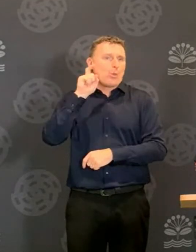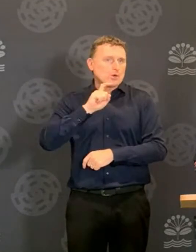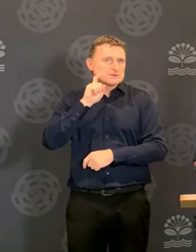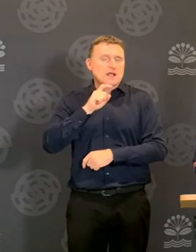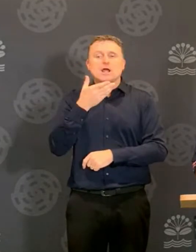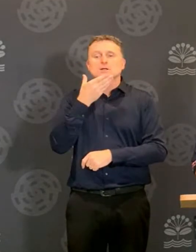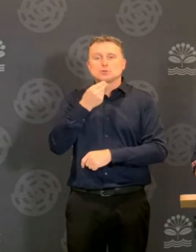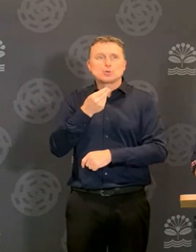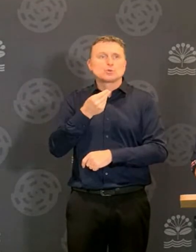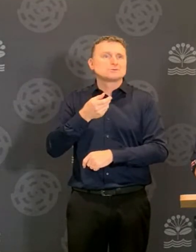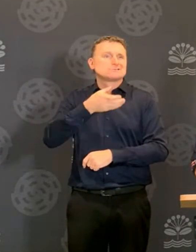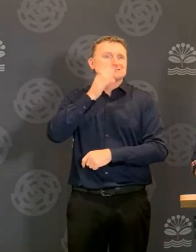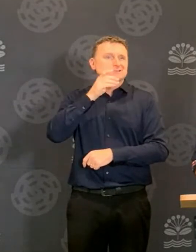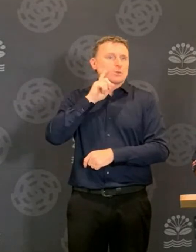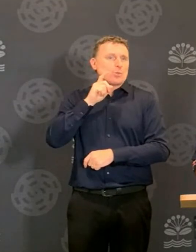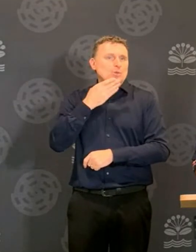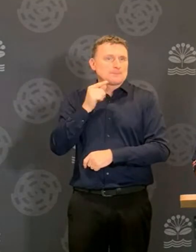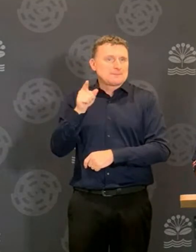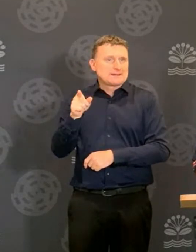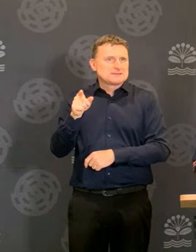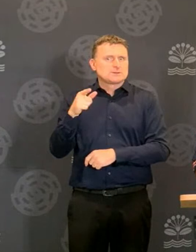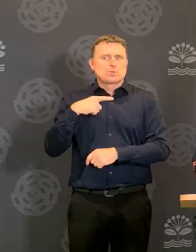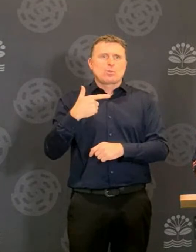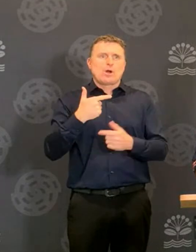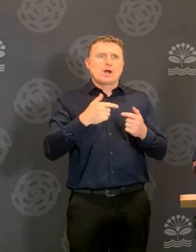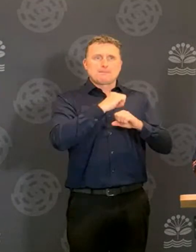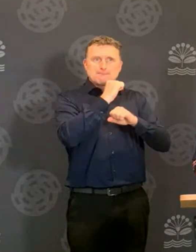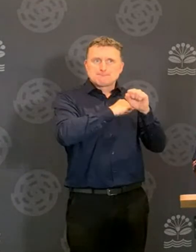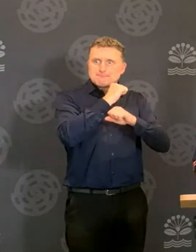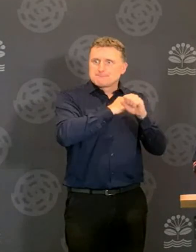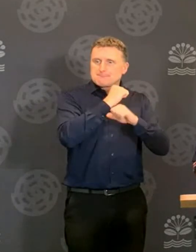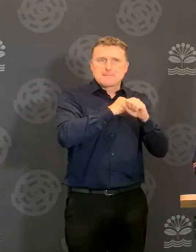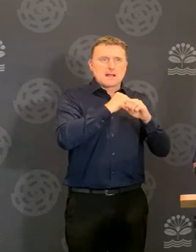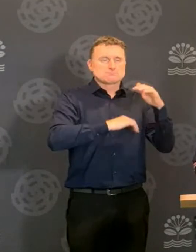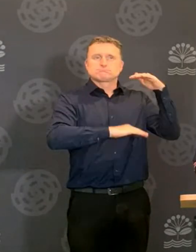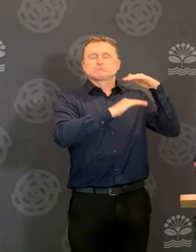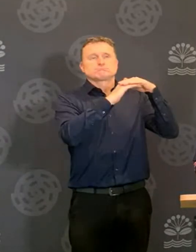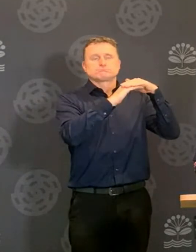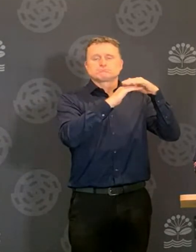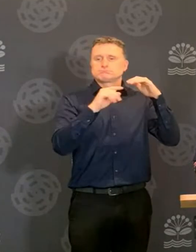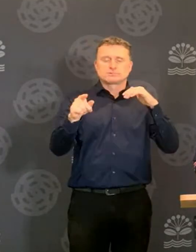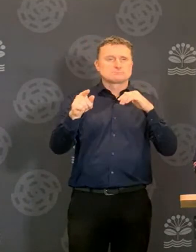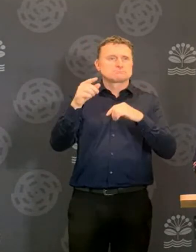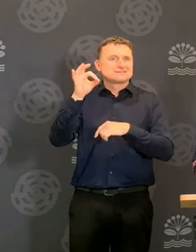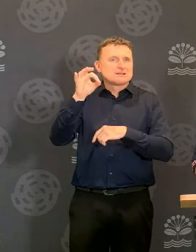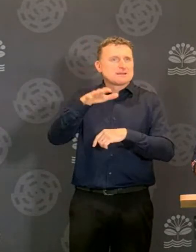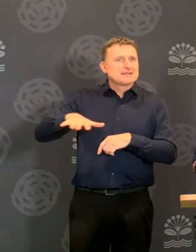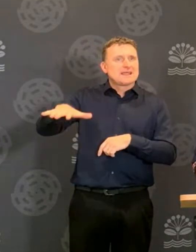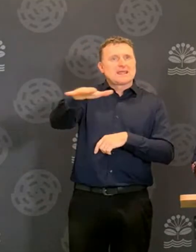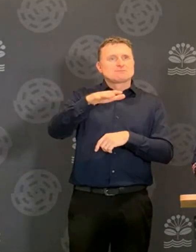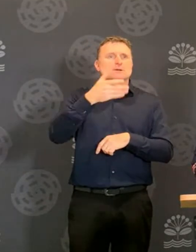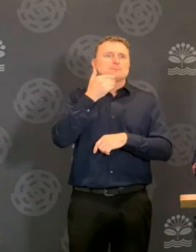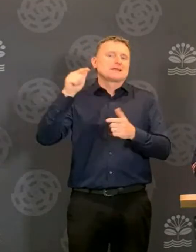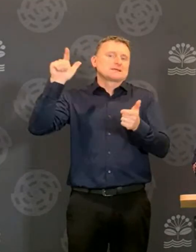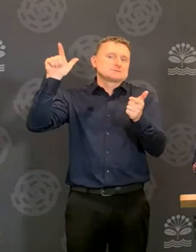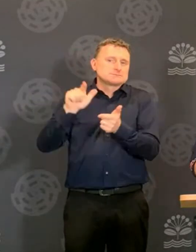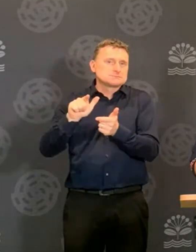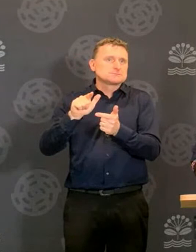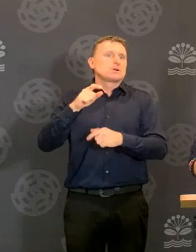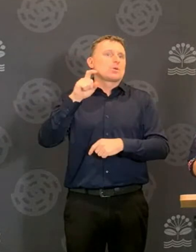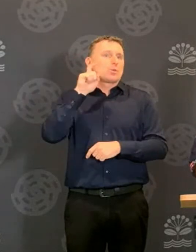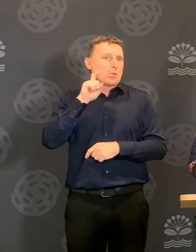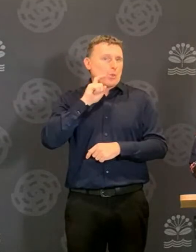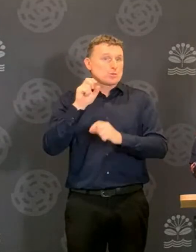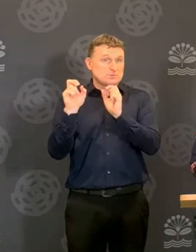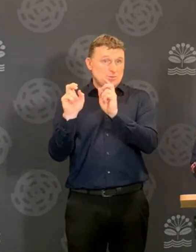up with demand. We understand that there are no other major water supply, wastewater or power supply issues at this time